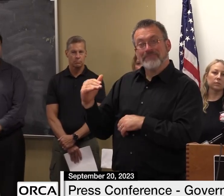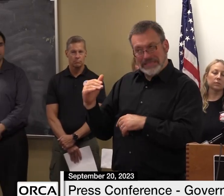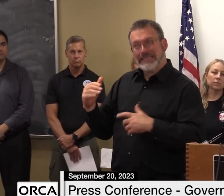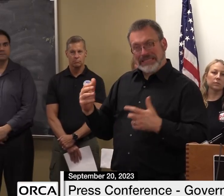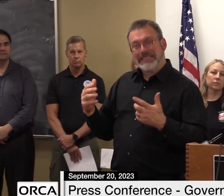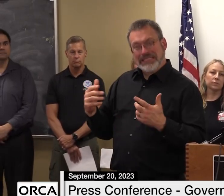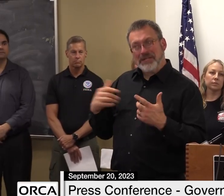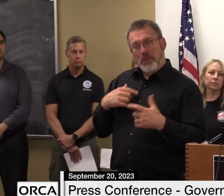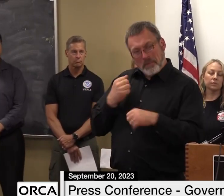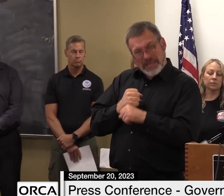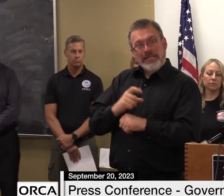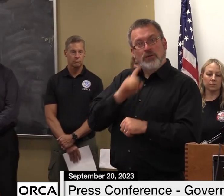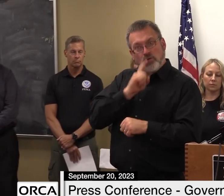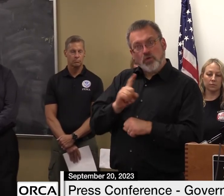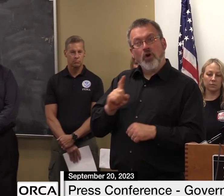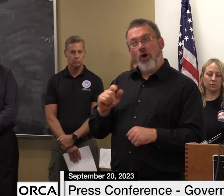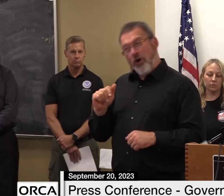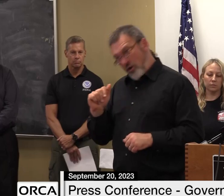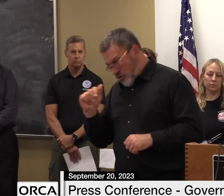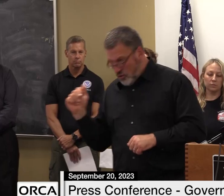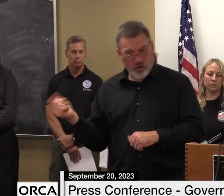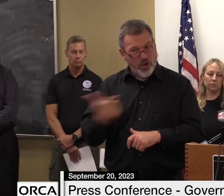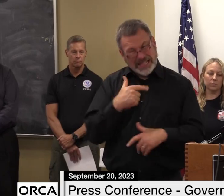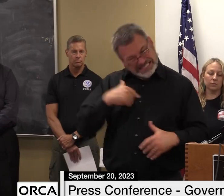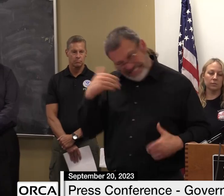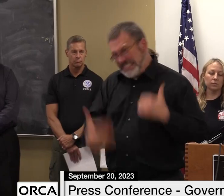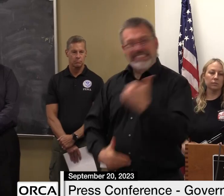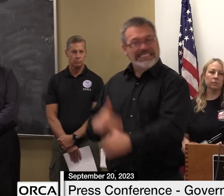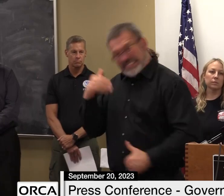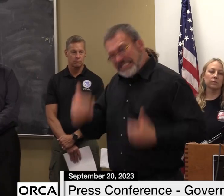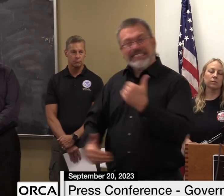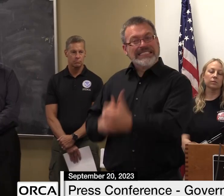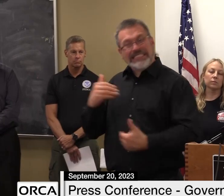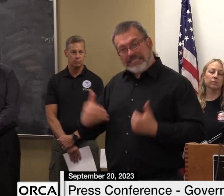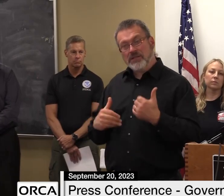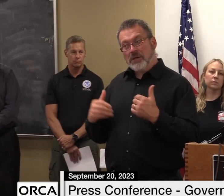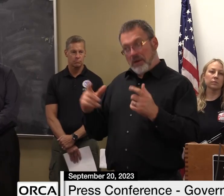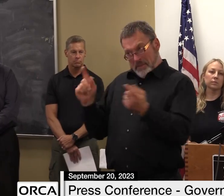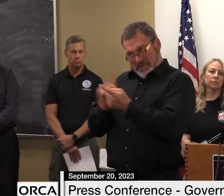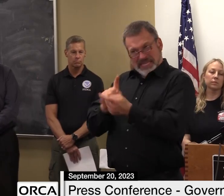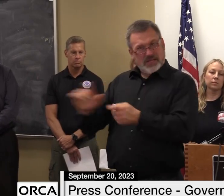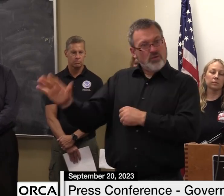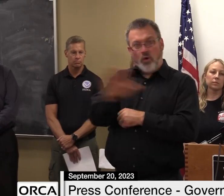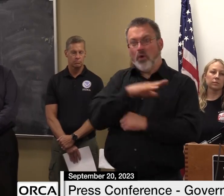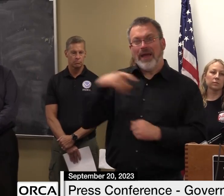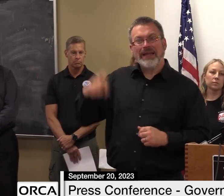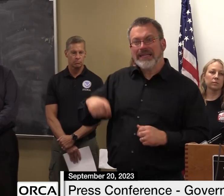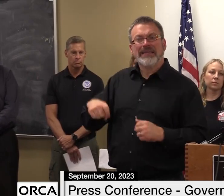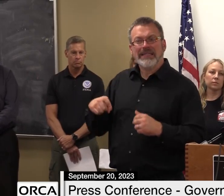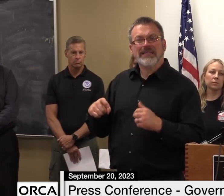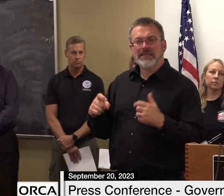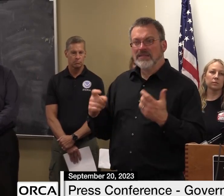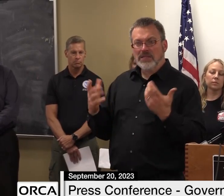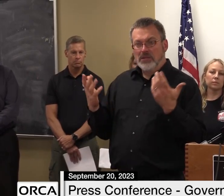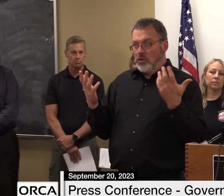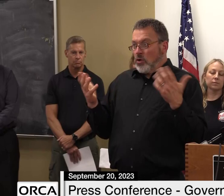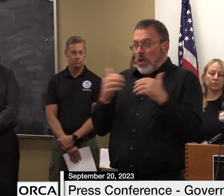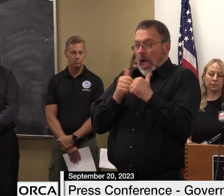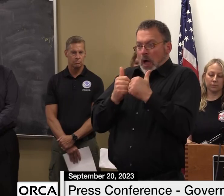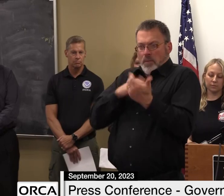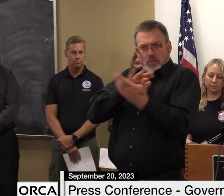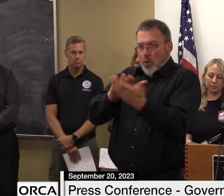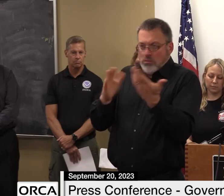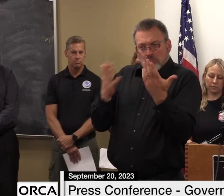we're doing everything we can to meet the need. And that could be in different ways. And it's not, as I said, it may not